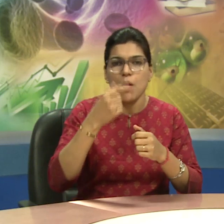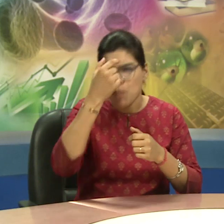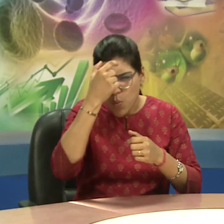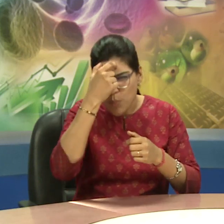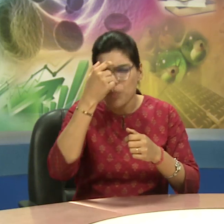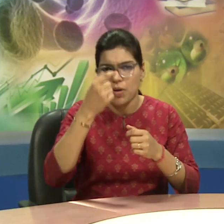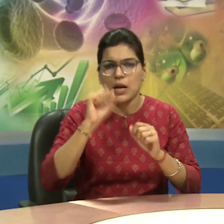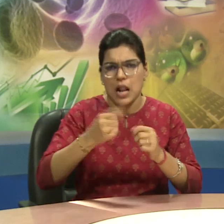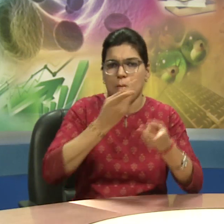decisions.